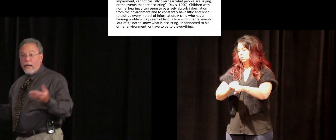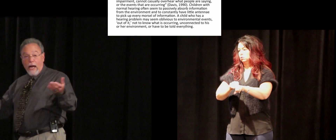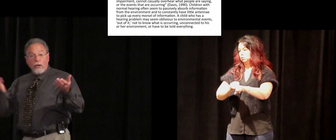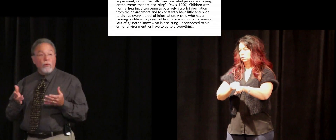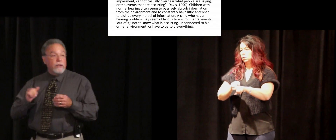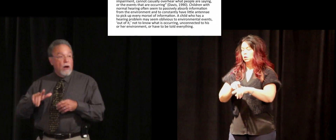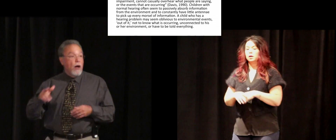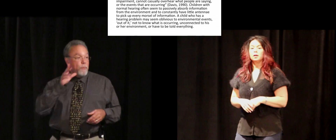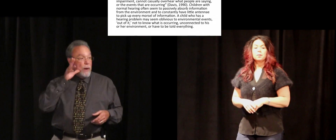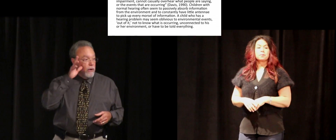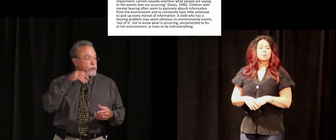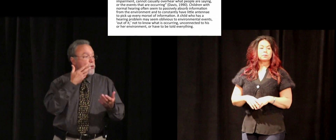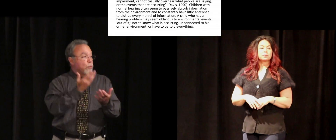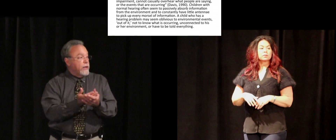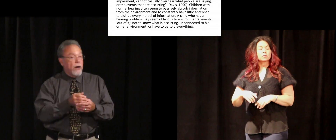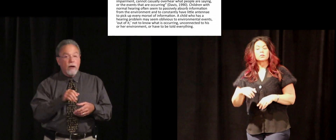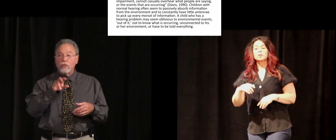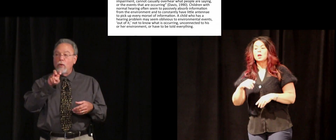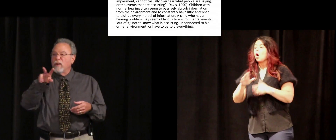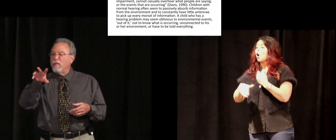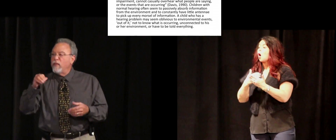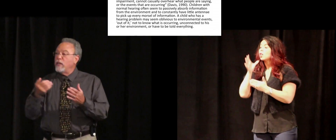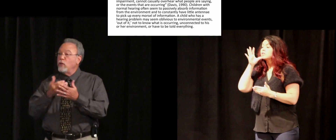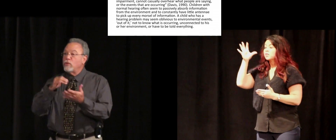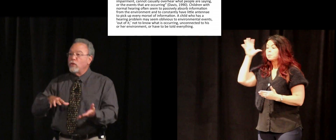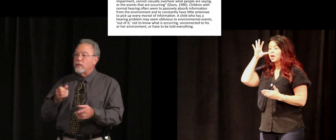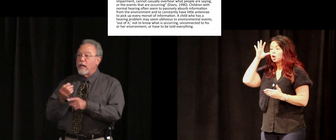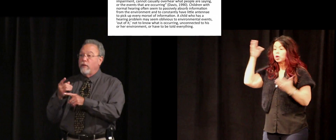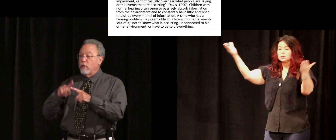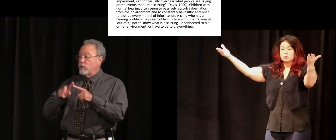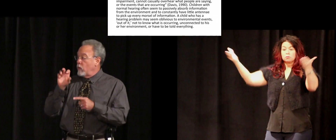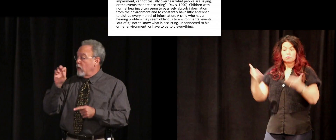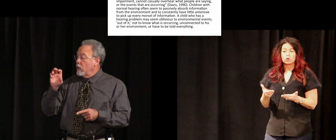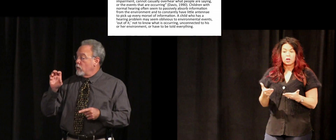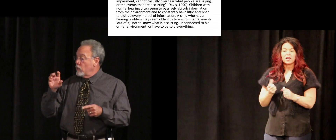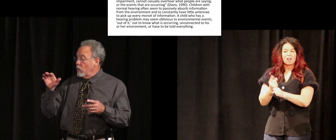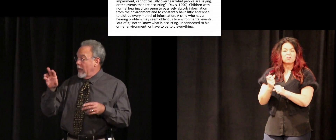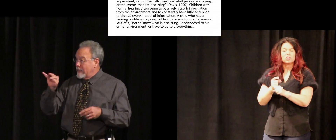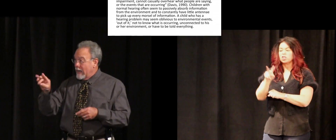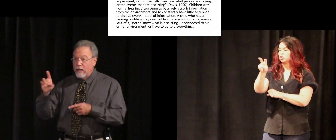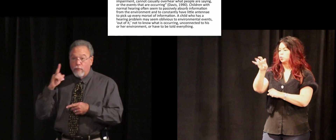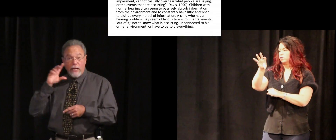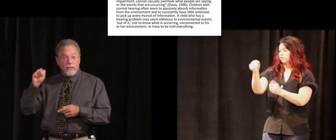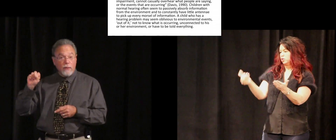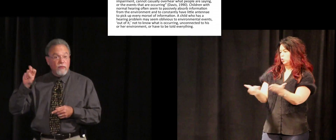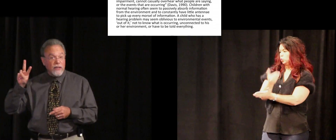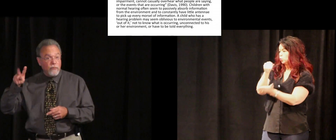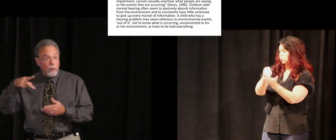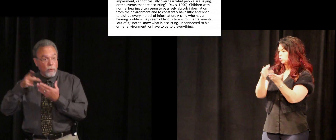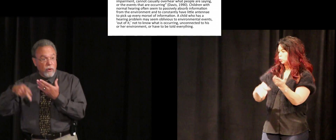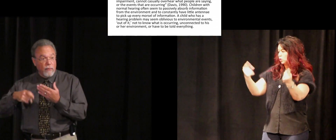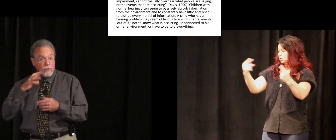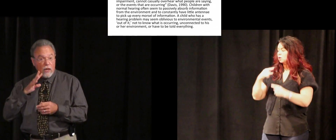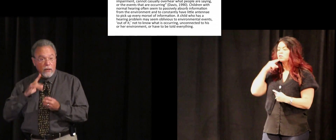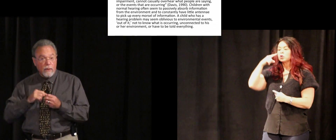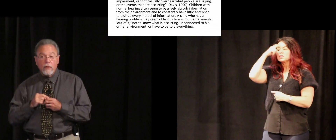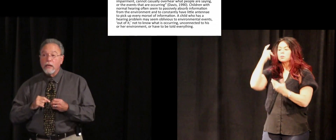They notice that people value their efforts. They get pride in themselves and what they're doing. You know, it's a good job.